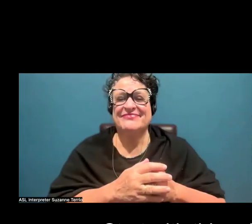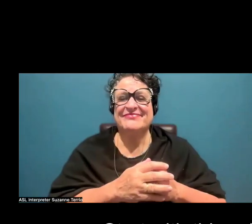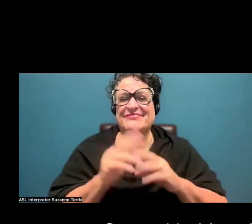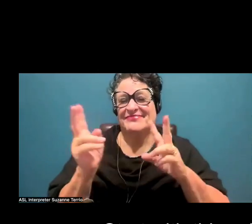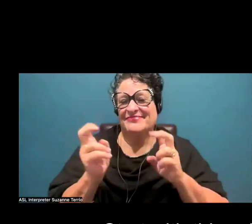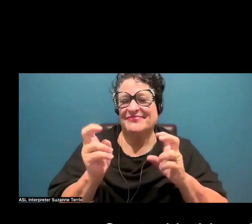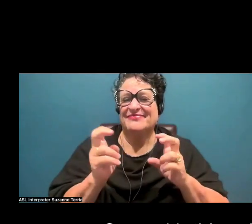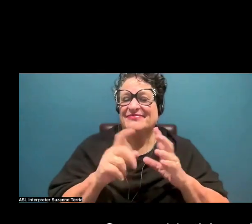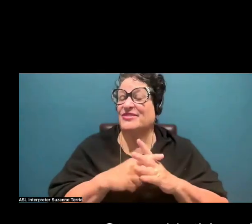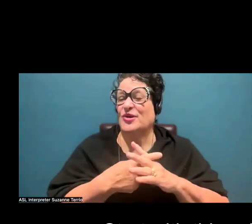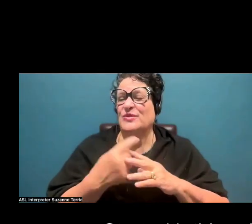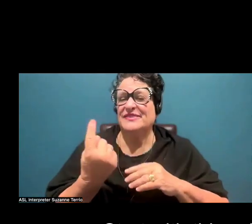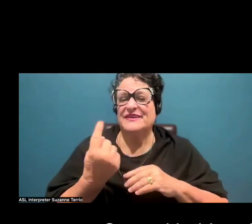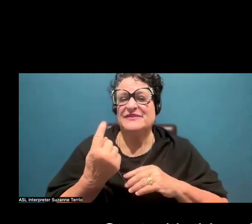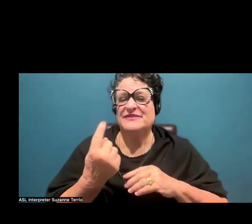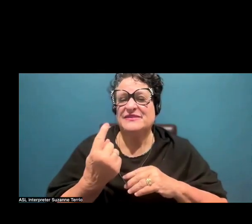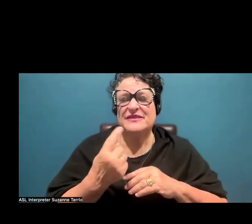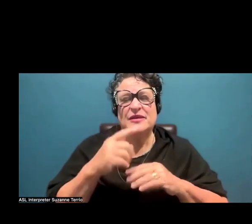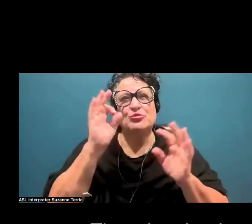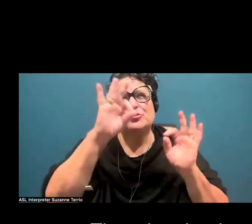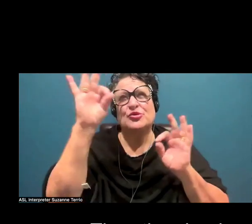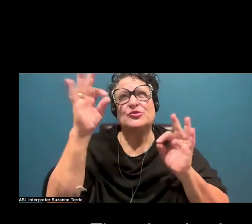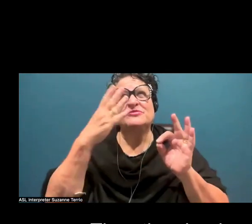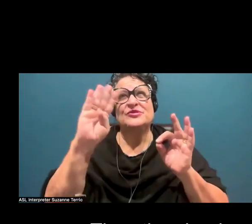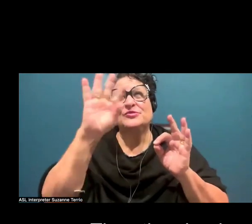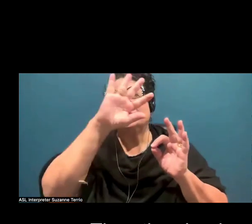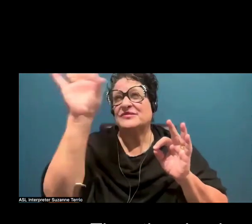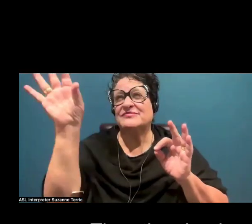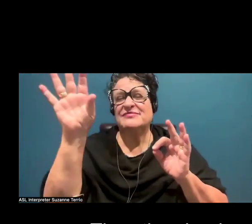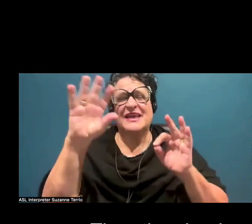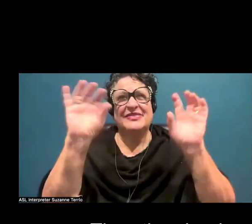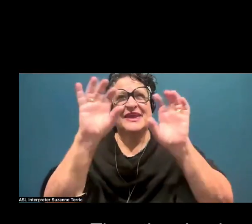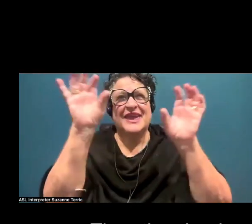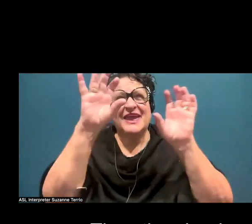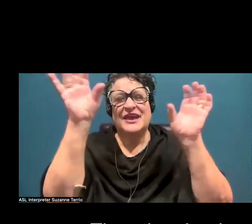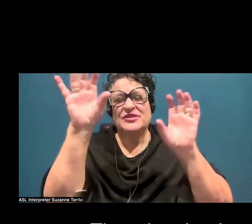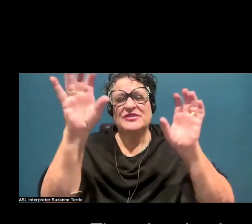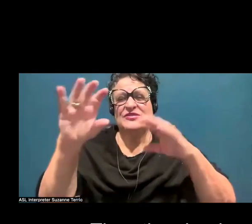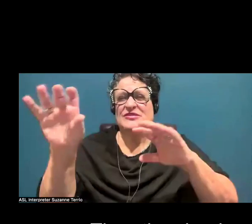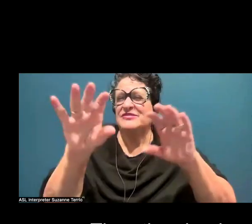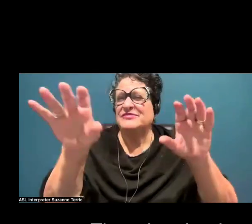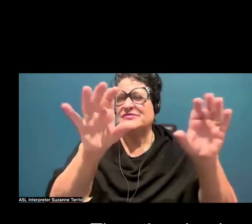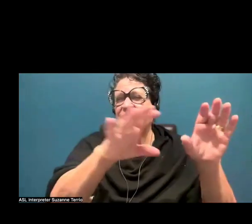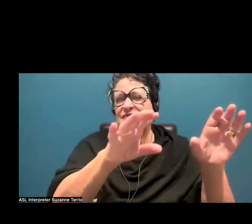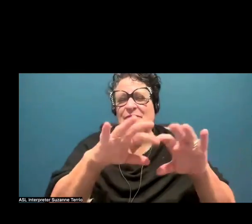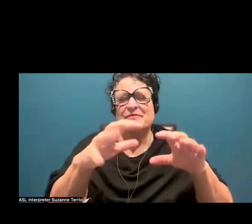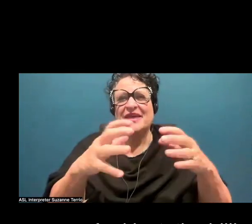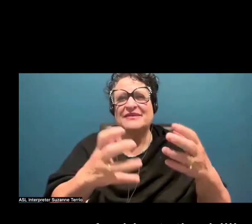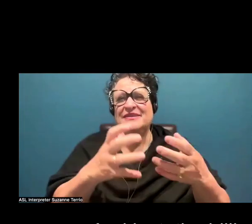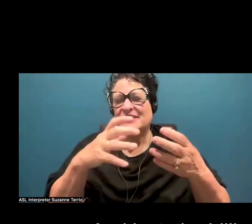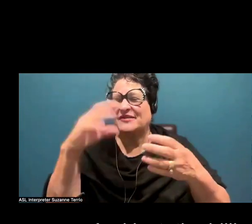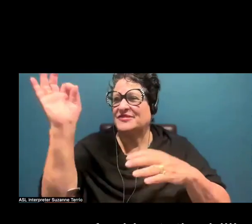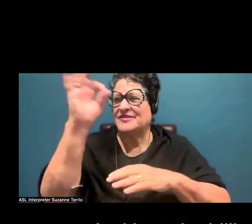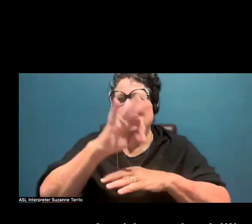Start with this, with a bruised blue sky. Then the clouds gathered low on the horizon, their bellies bloodshot with sunset.